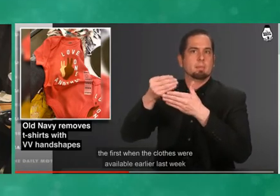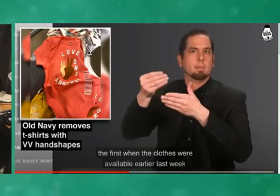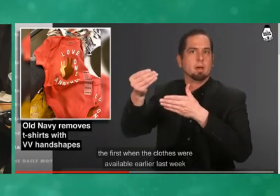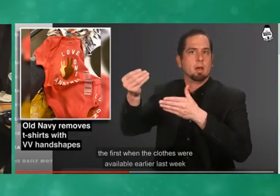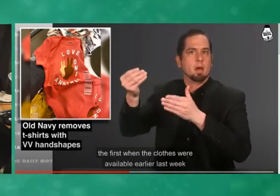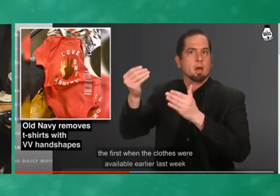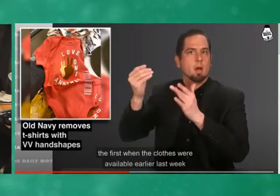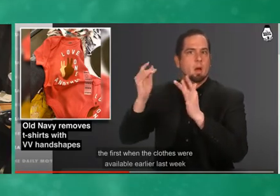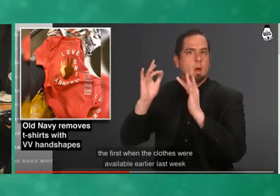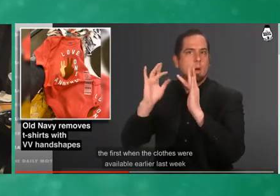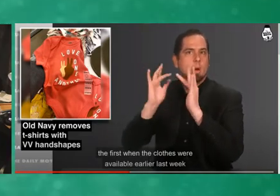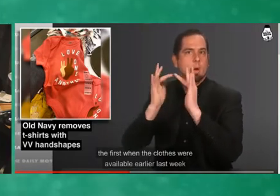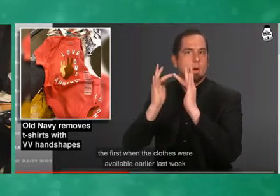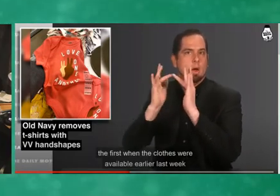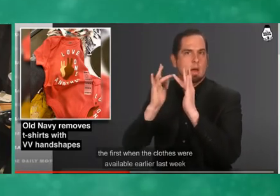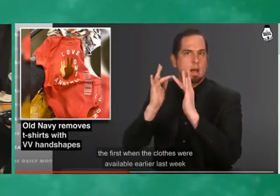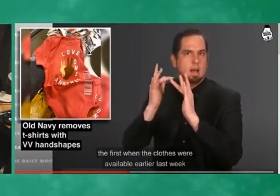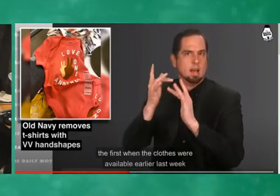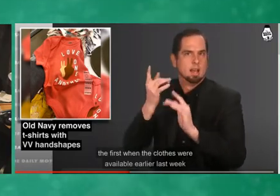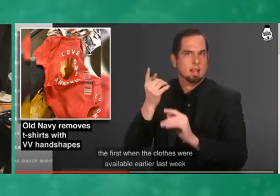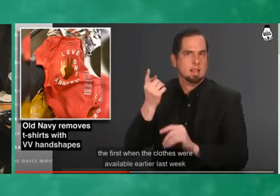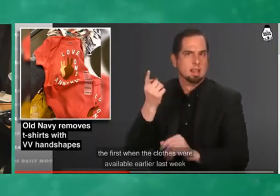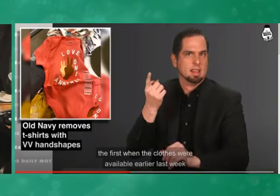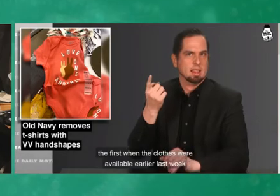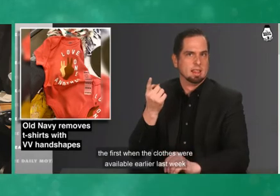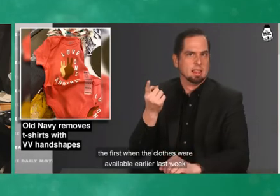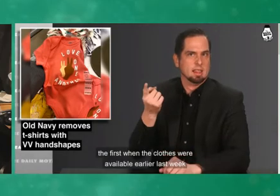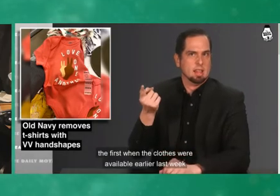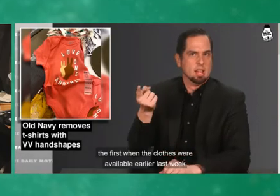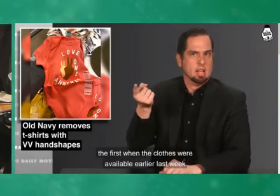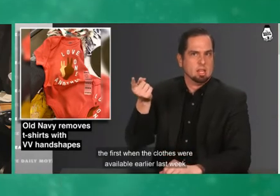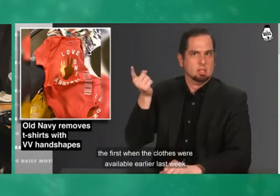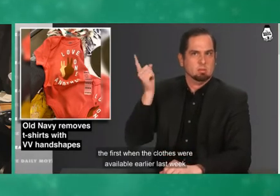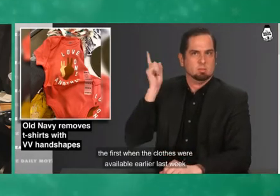can give internet